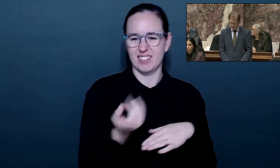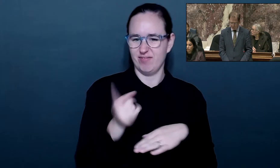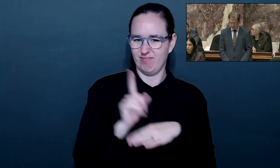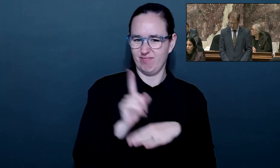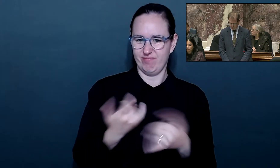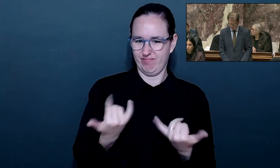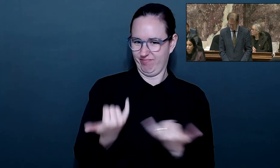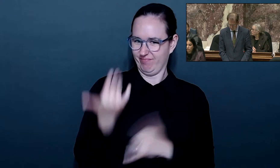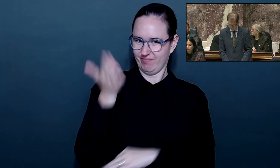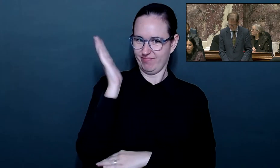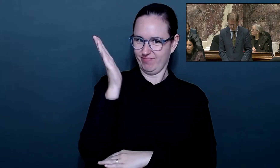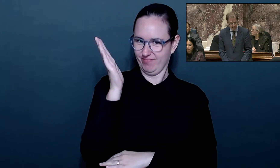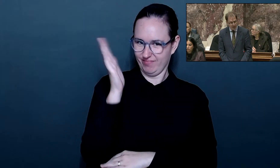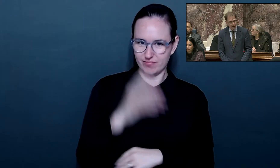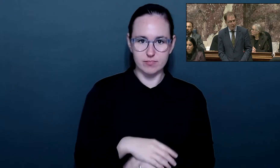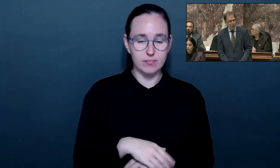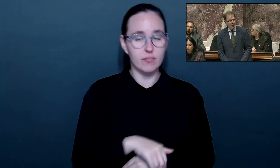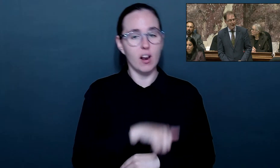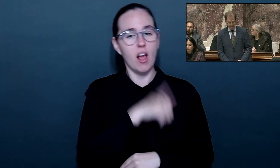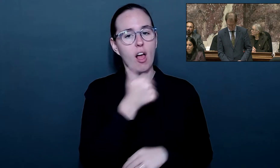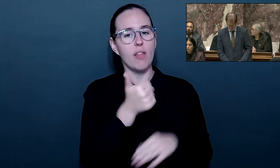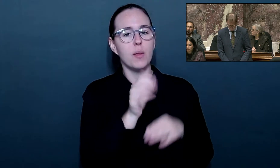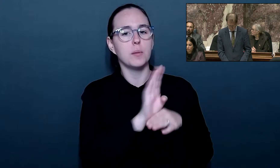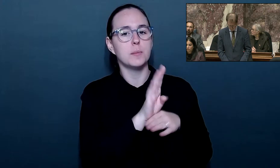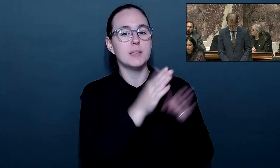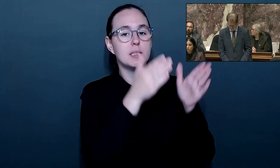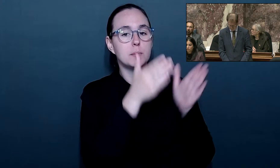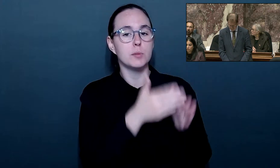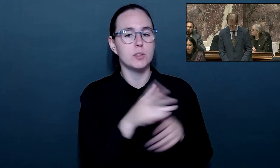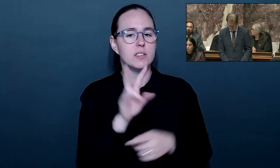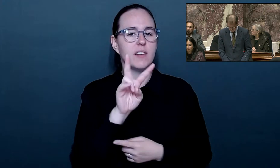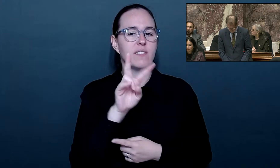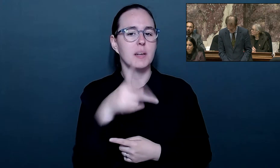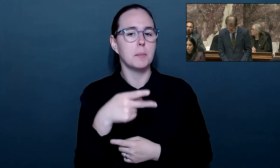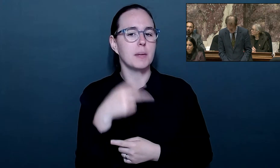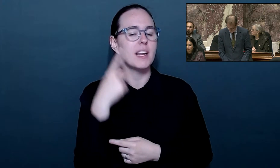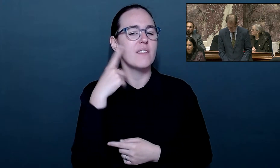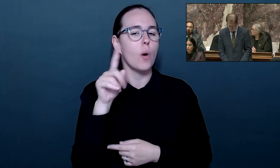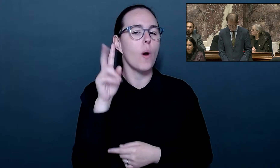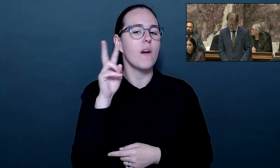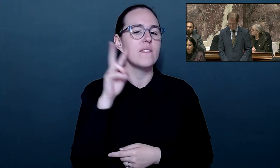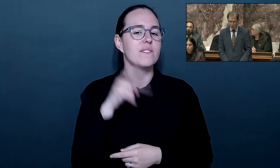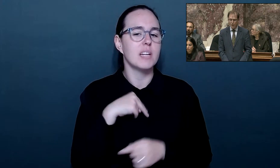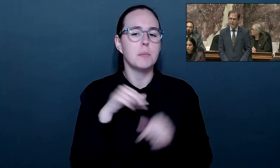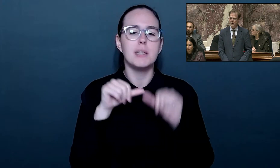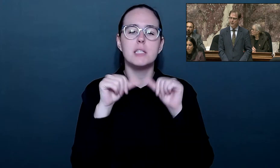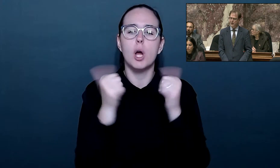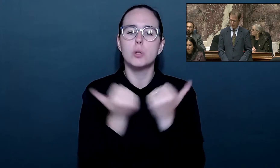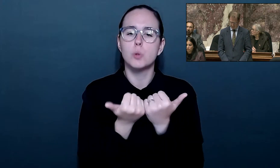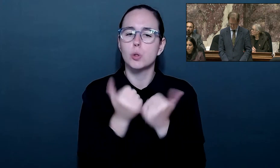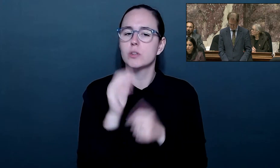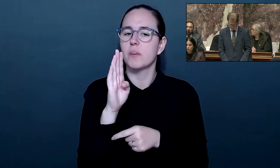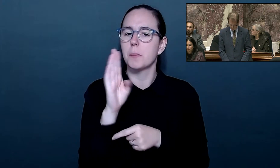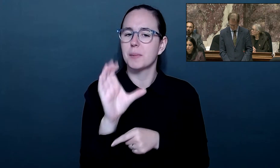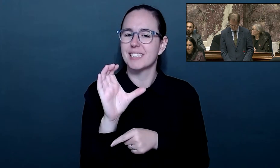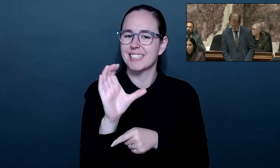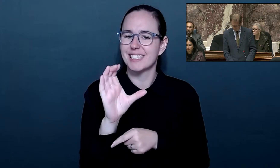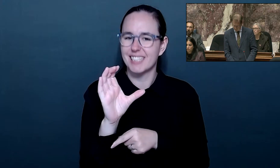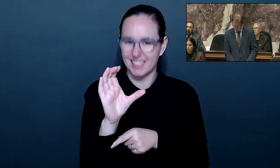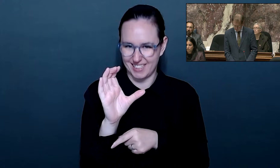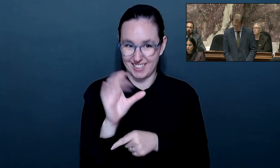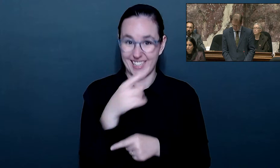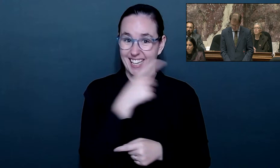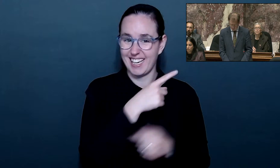Vietnamese Professional Association of BC, who gave a guitar performance today, Ken Do of the Vietnamese Veterans